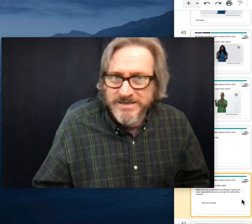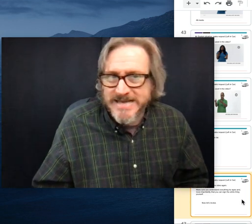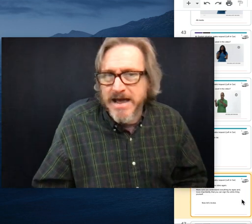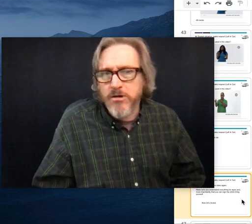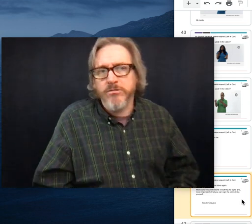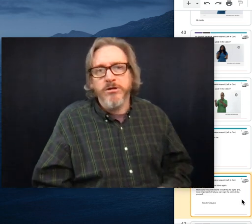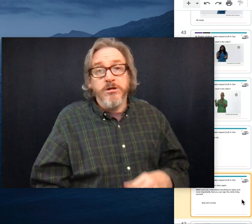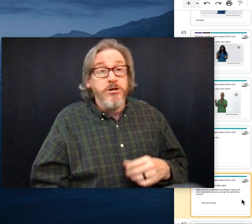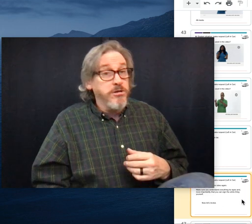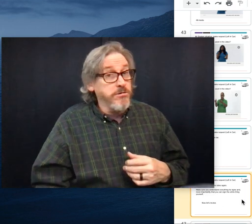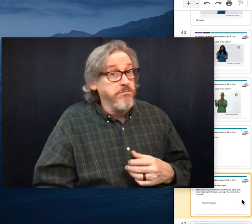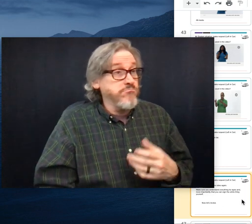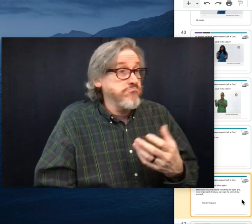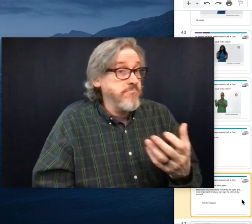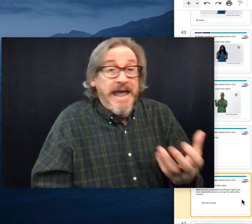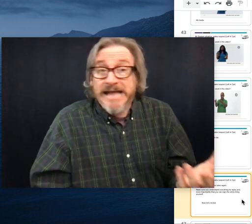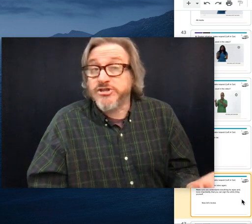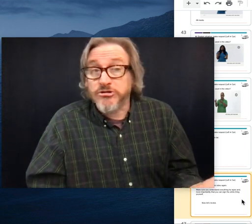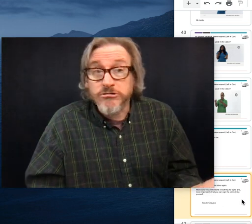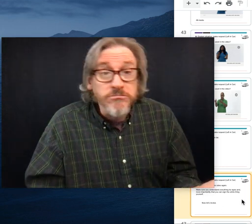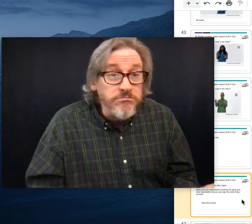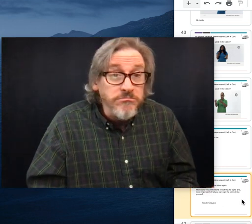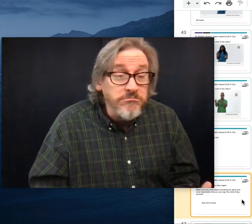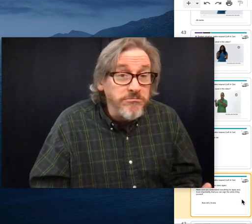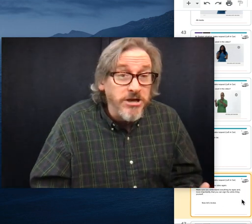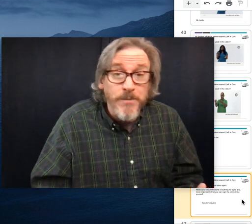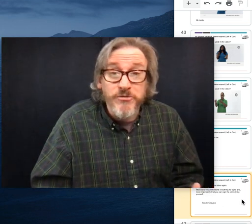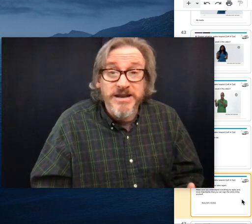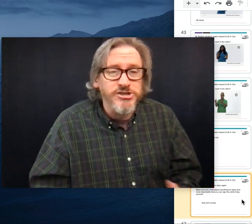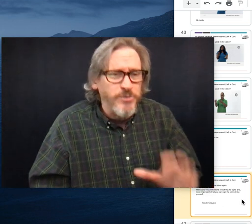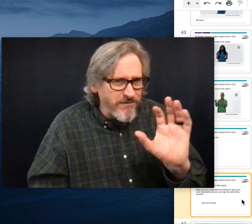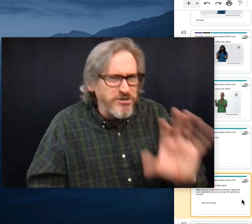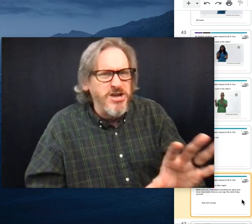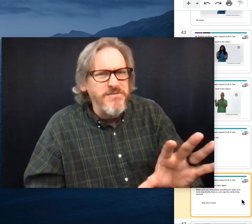Or leave it alone. Leave it alone. Don't touch it anymore.